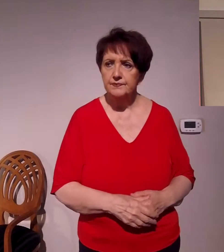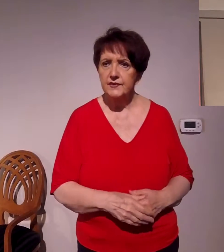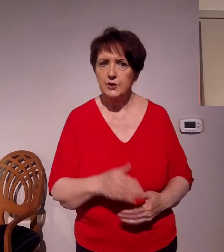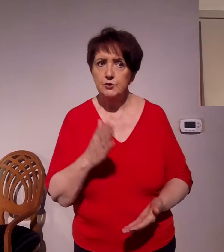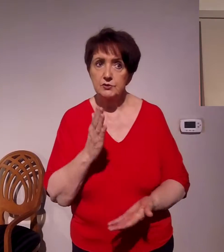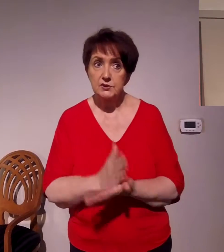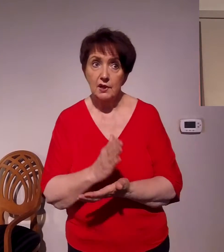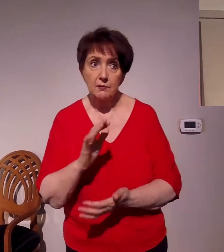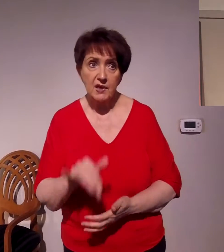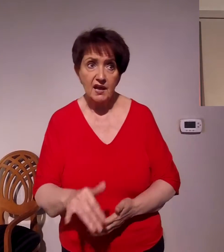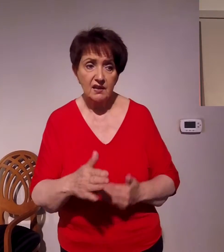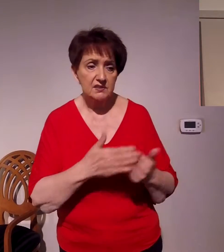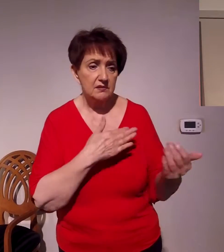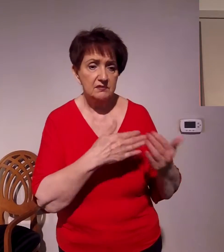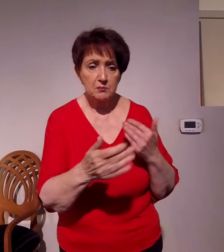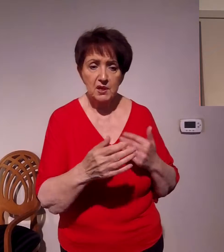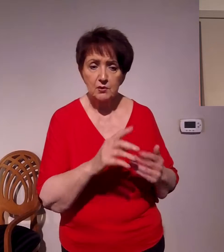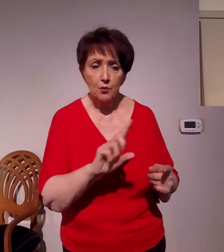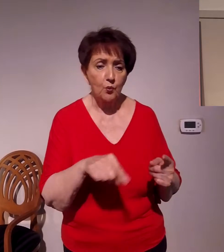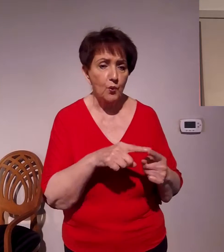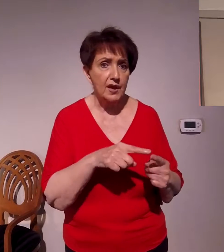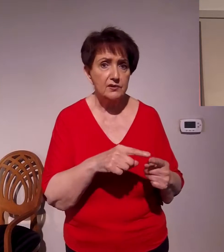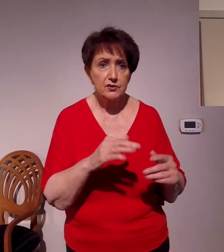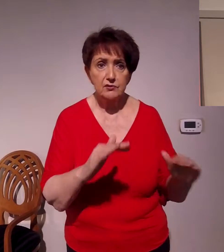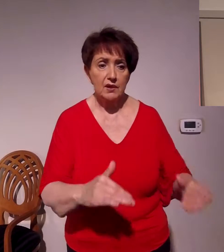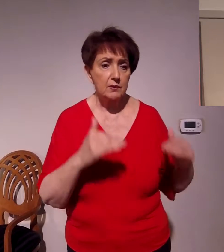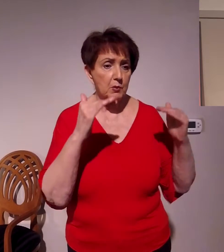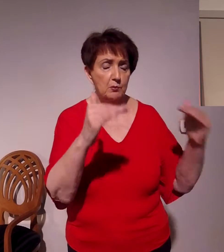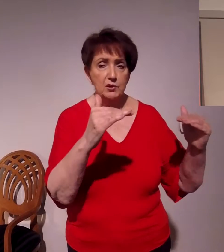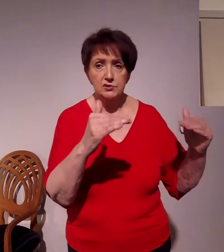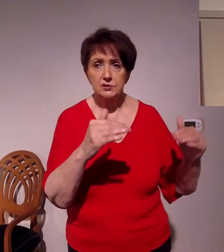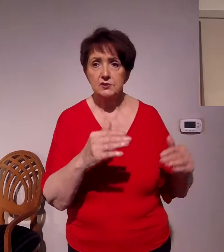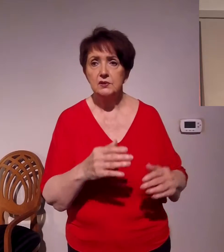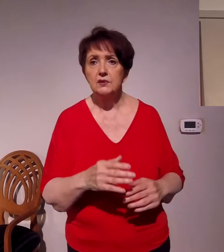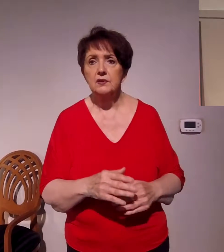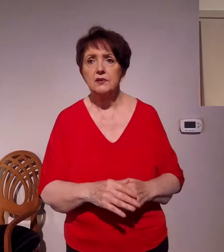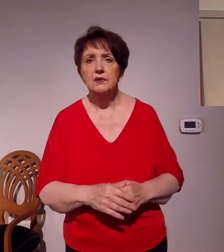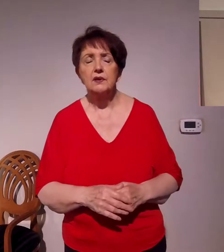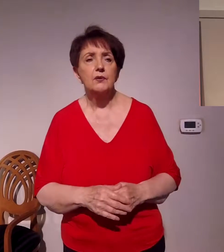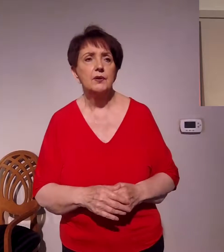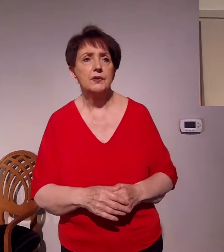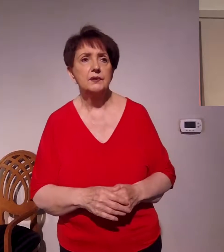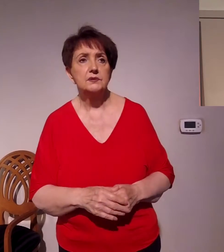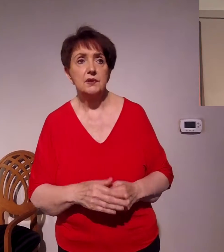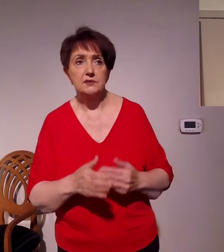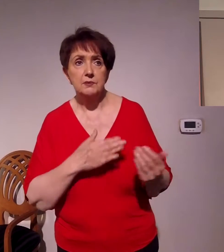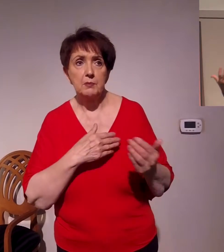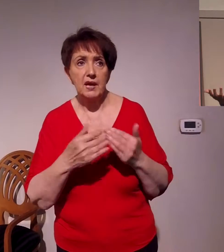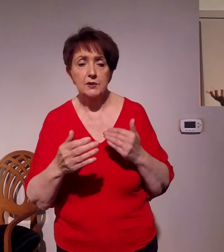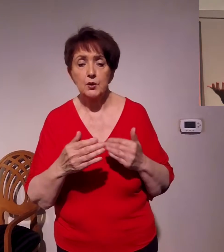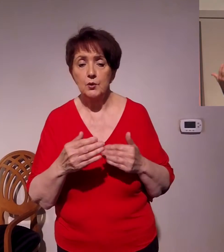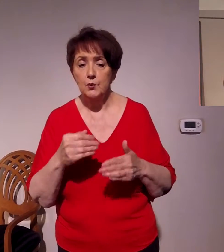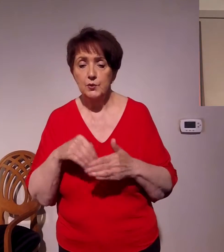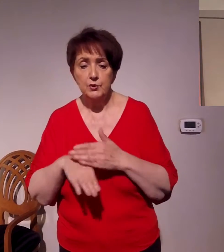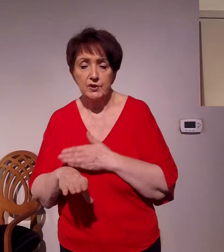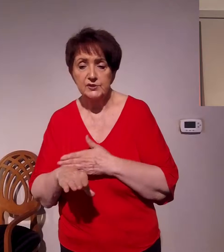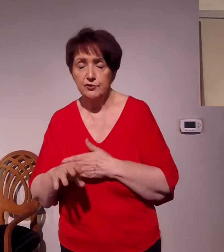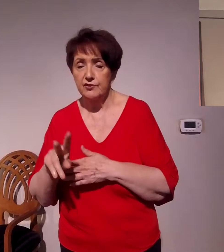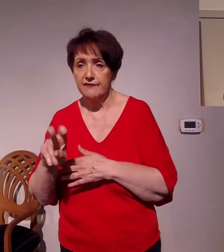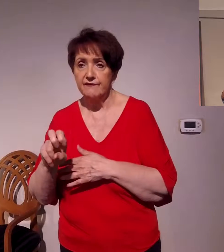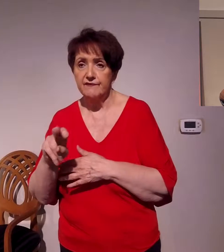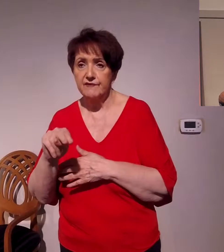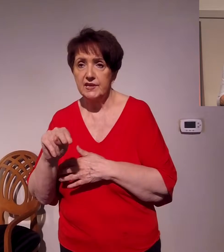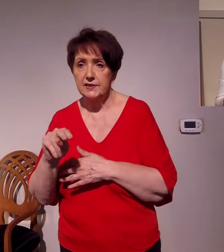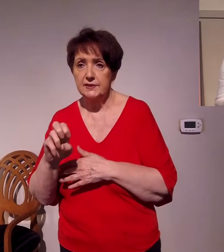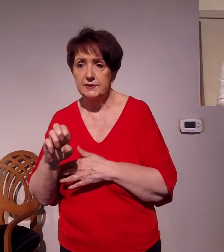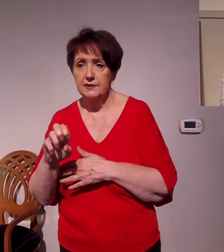It does not matter when we come into the vineyard, life itself and our relationship